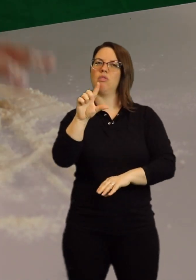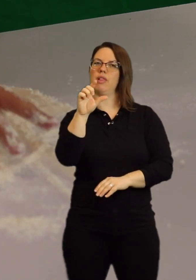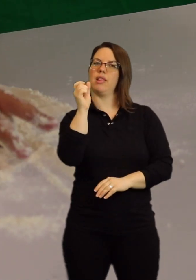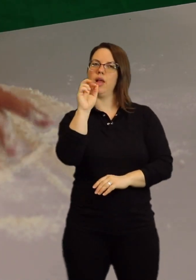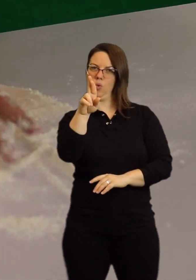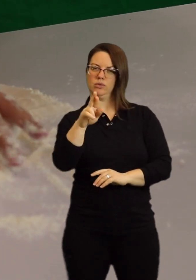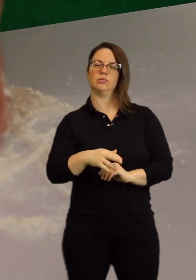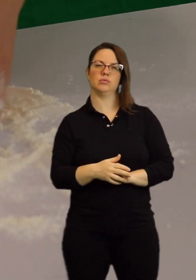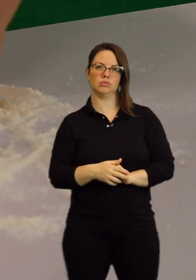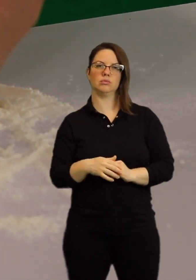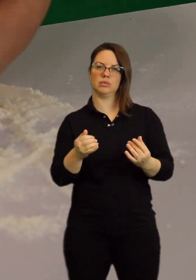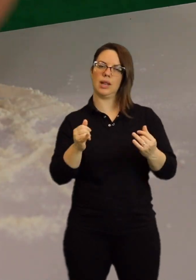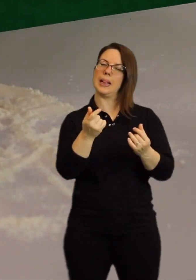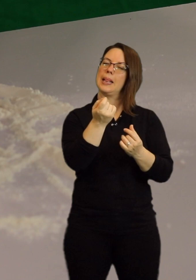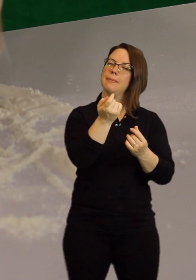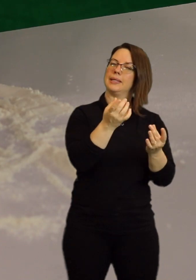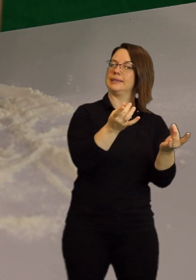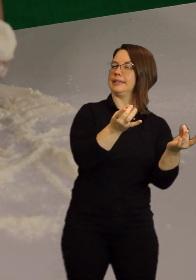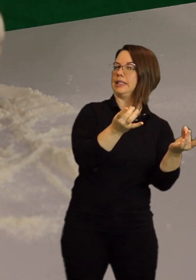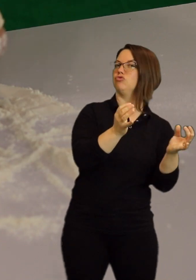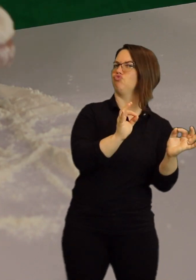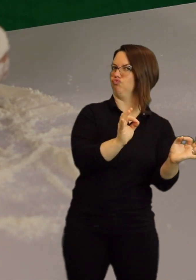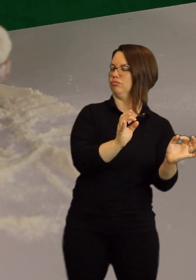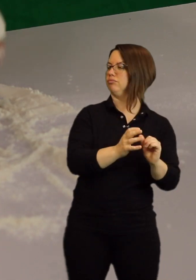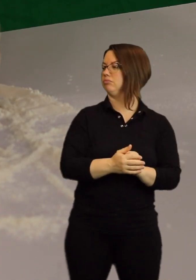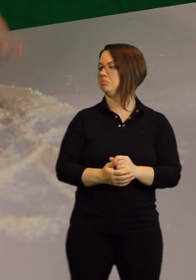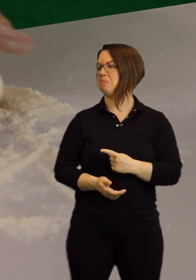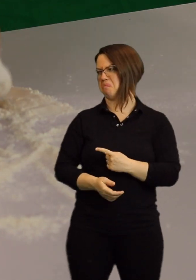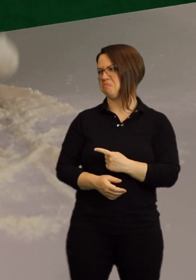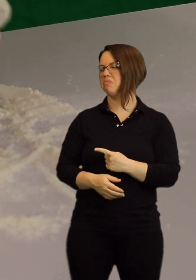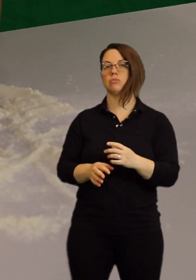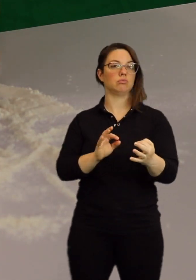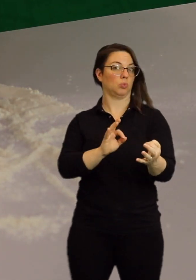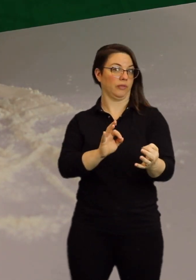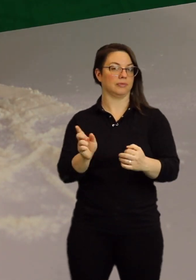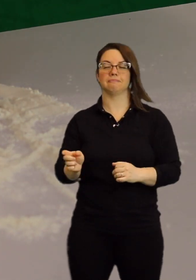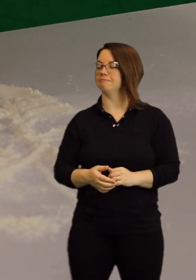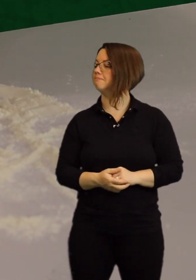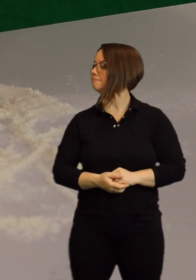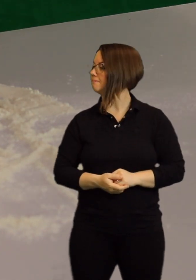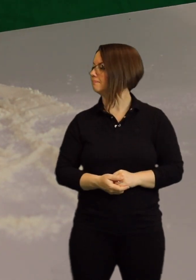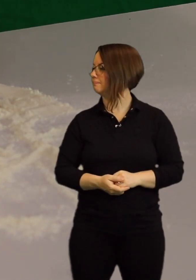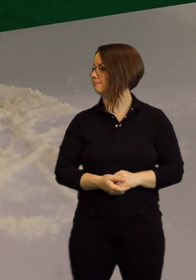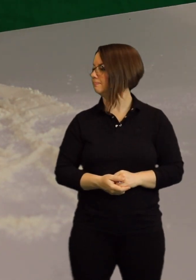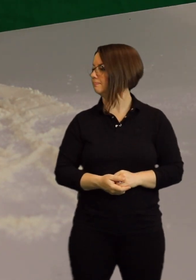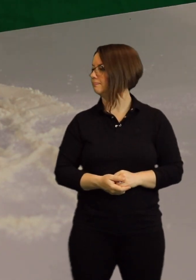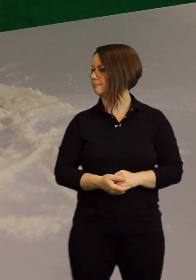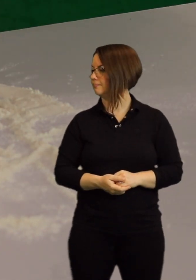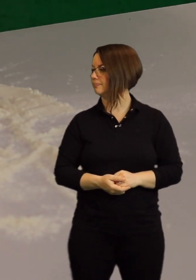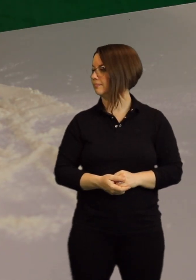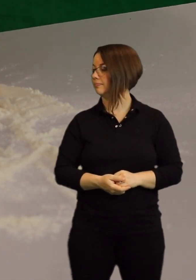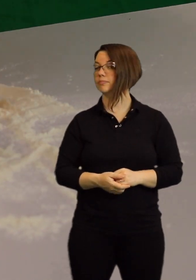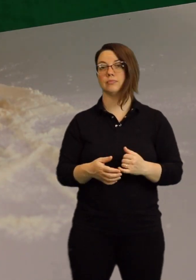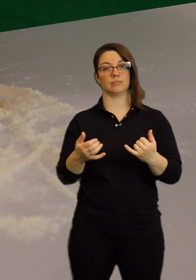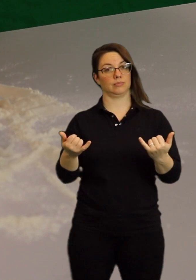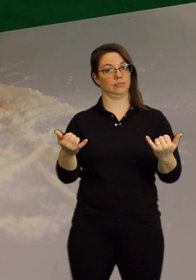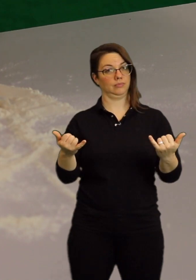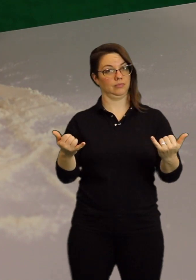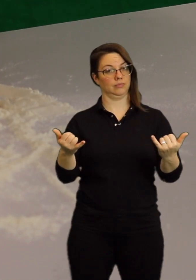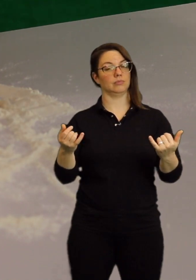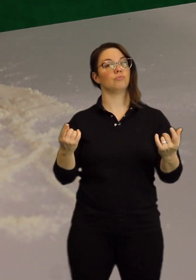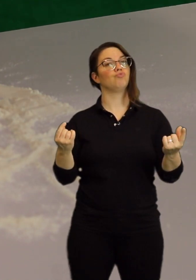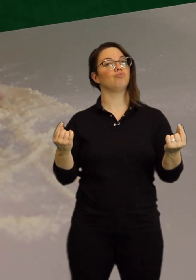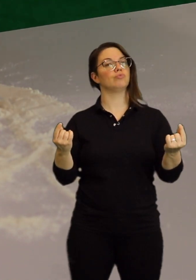that stickiness. So this is probably good right here. And what we're going to do is we're just going to leave it and let it